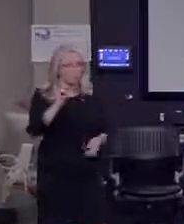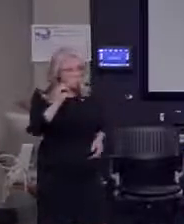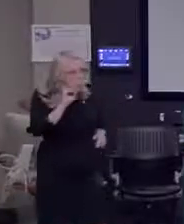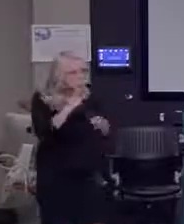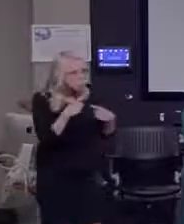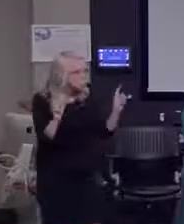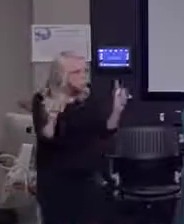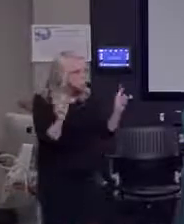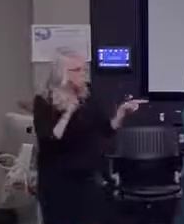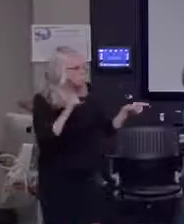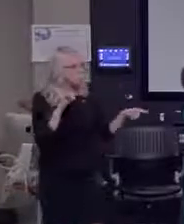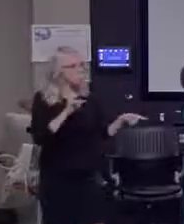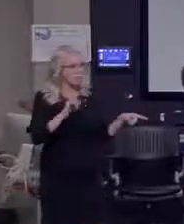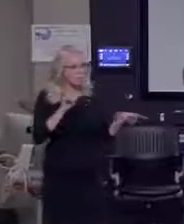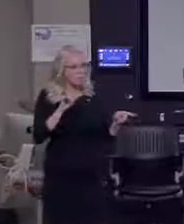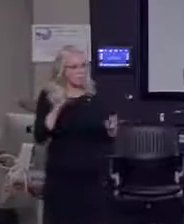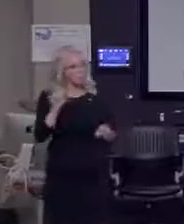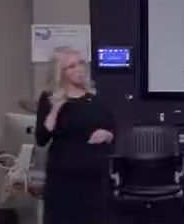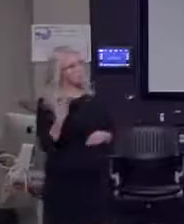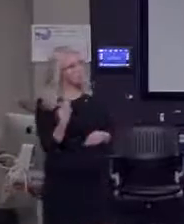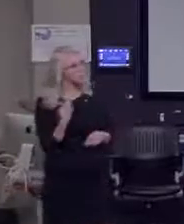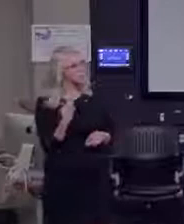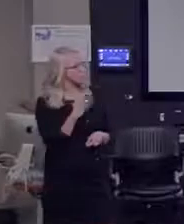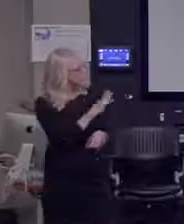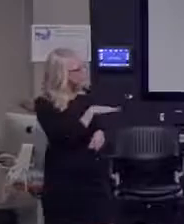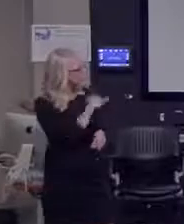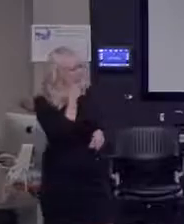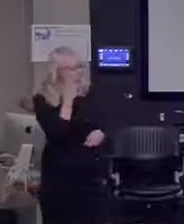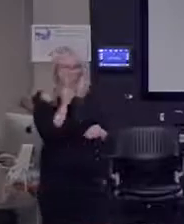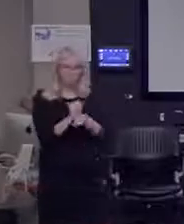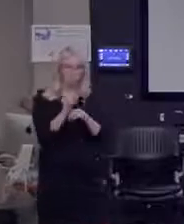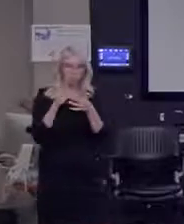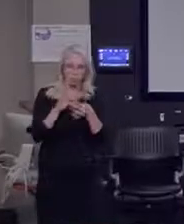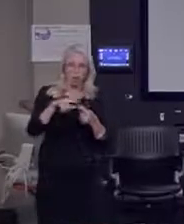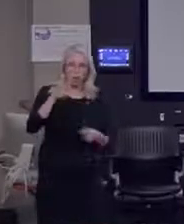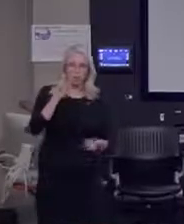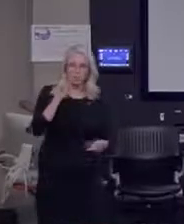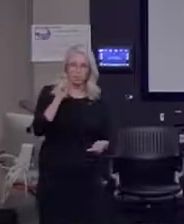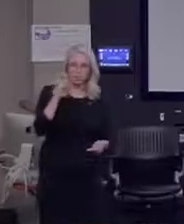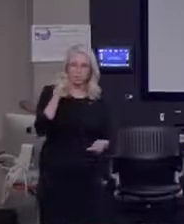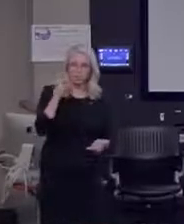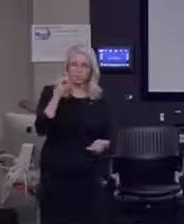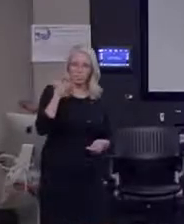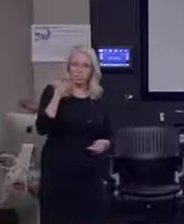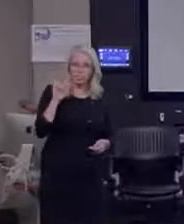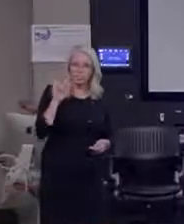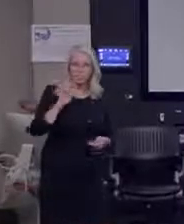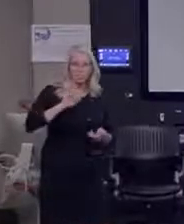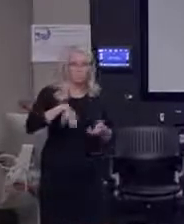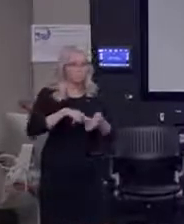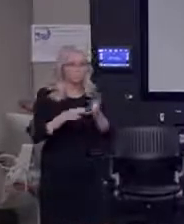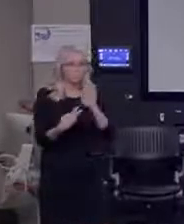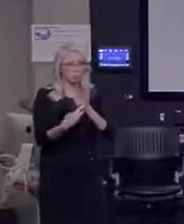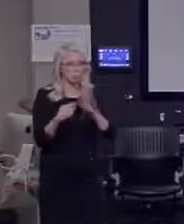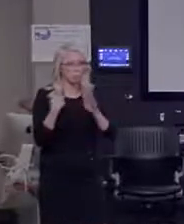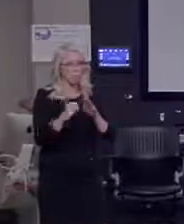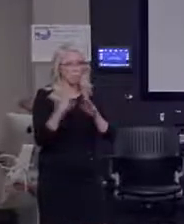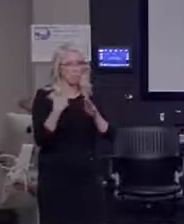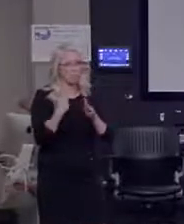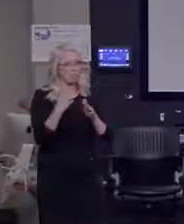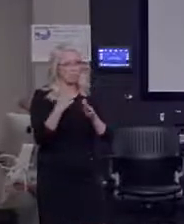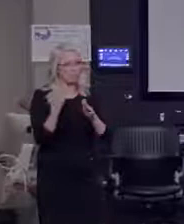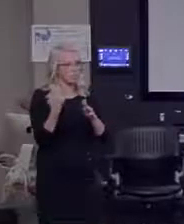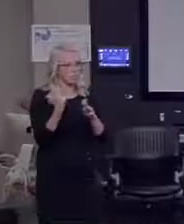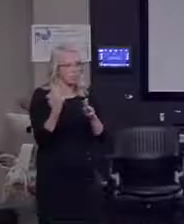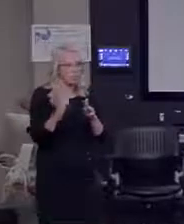Well, gosh, Roberta, if it turns out that it's contingency, then there's this unbelievable natural